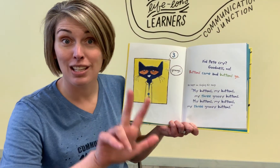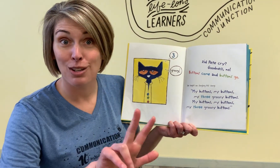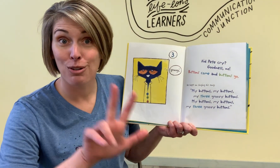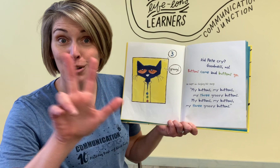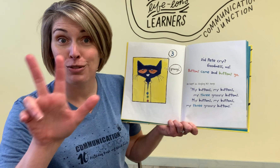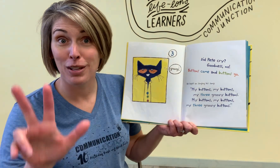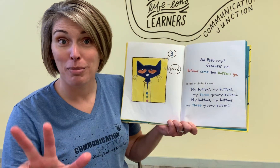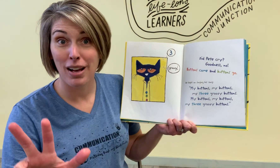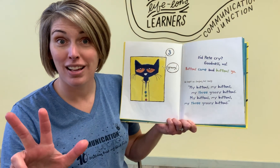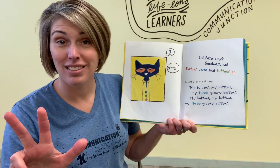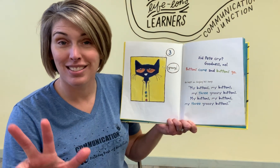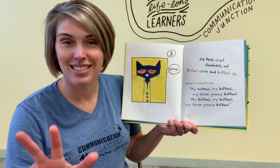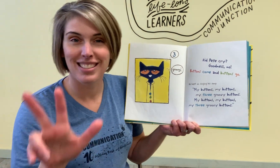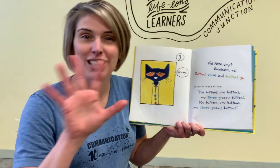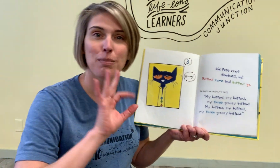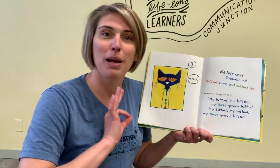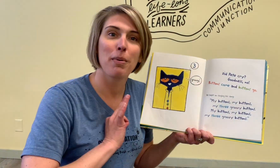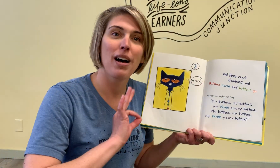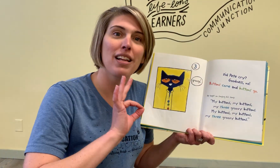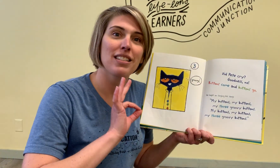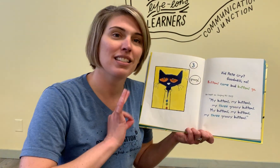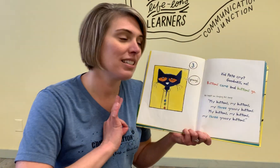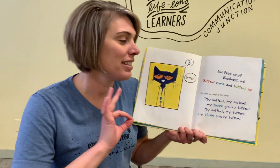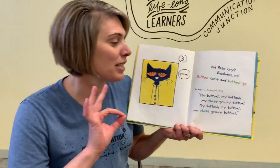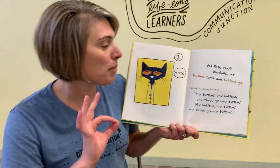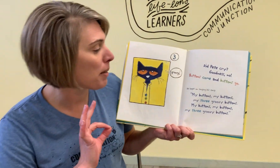3 groovy buttons, my